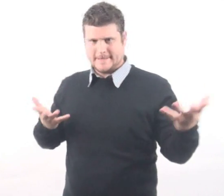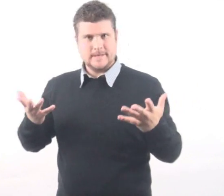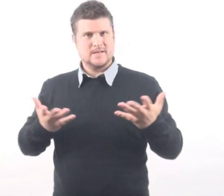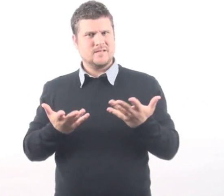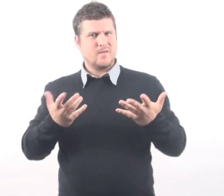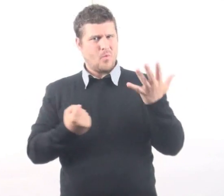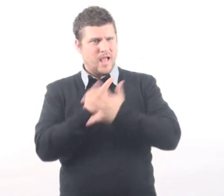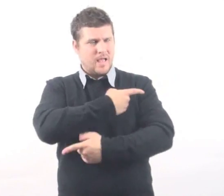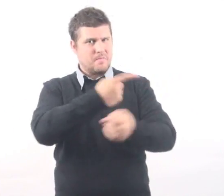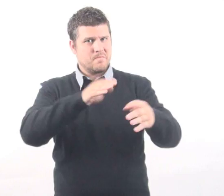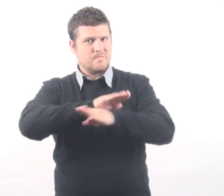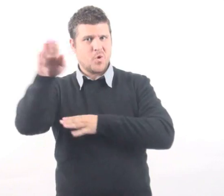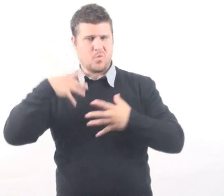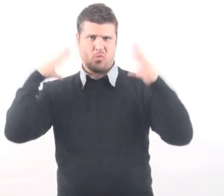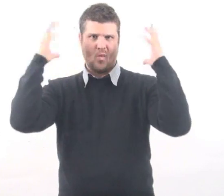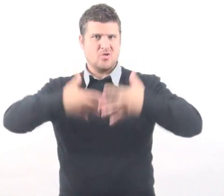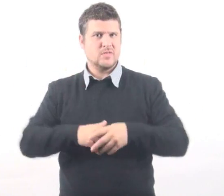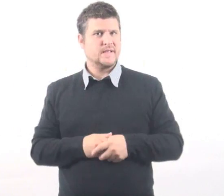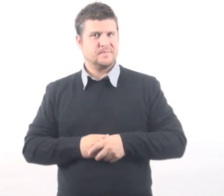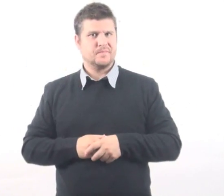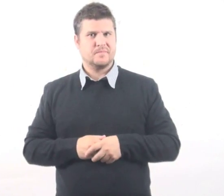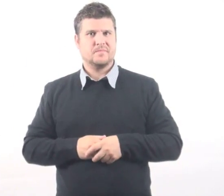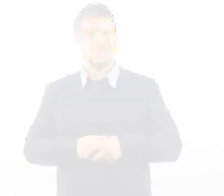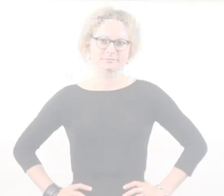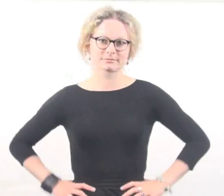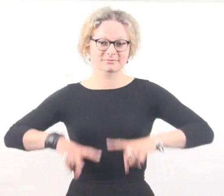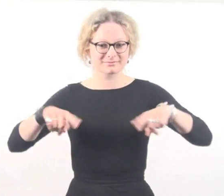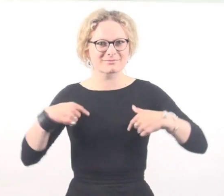services. We don't know what's happening in the future, and that's a worry.